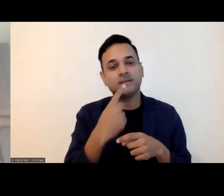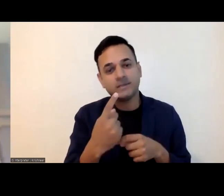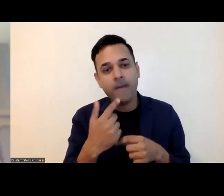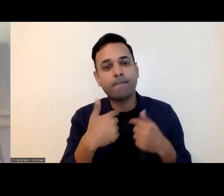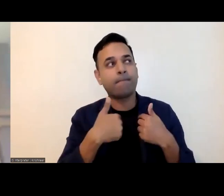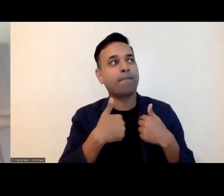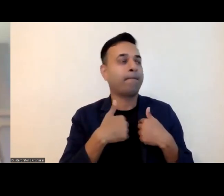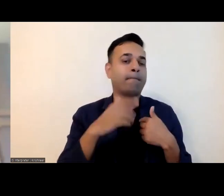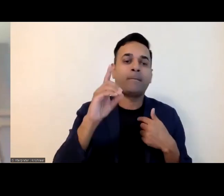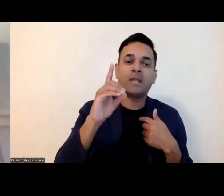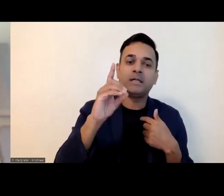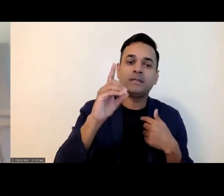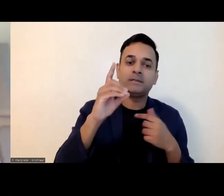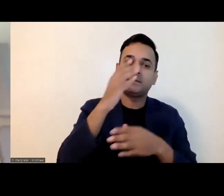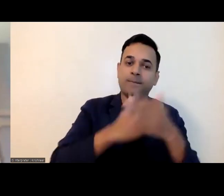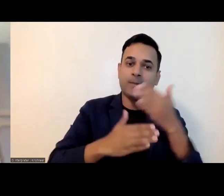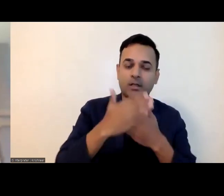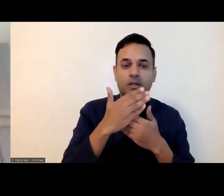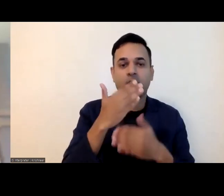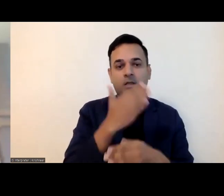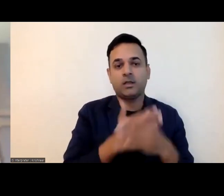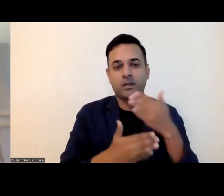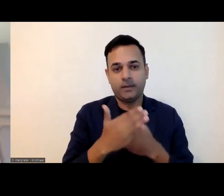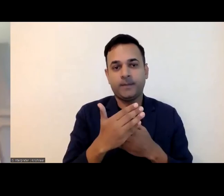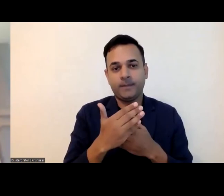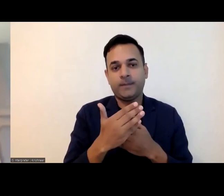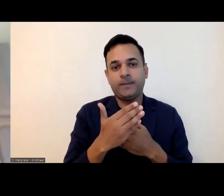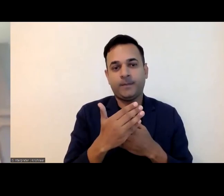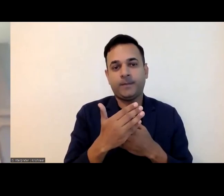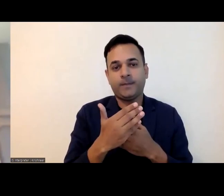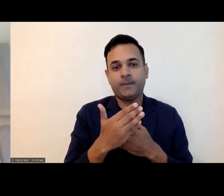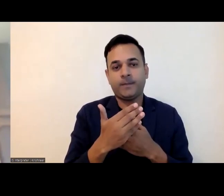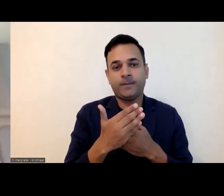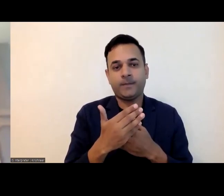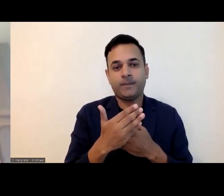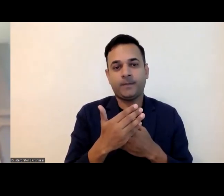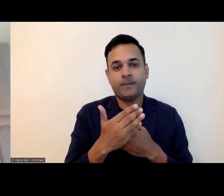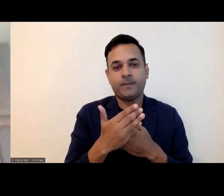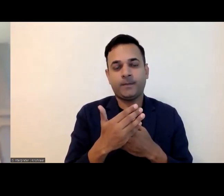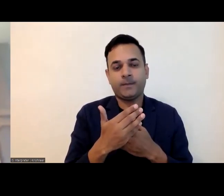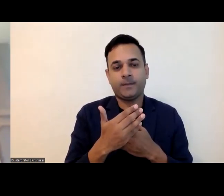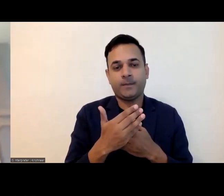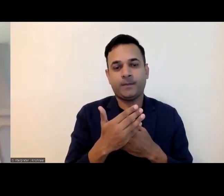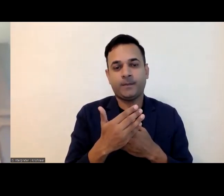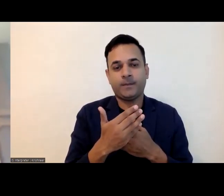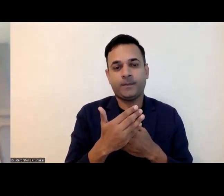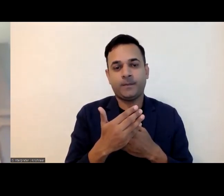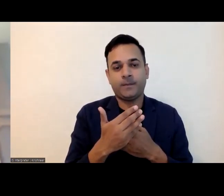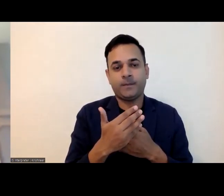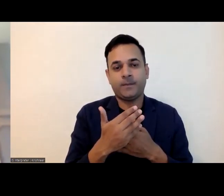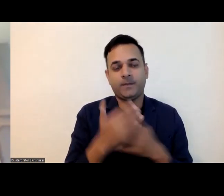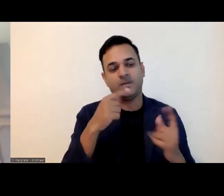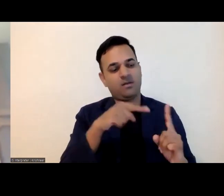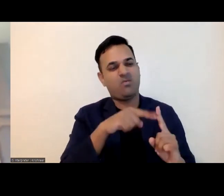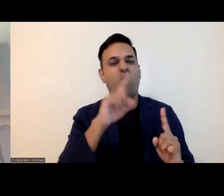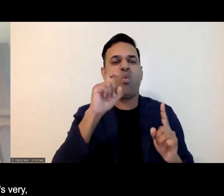has not had, in Sri Lanka, we are saying pau in our language. Pau means sin